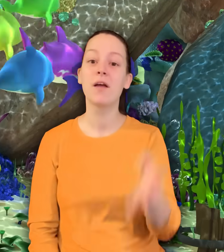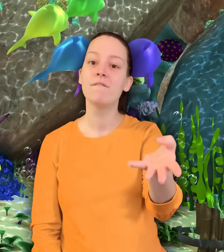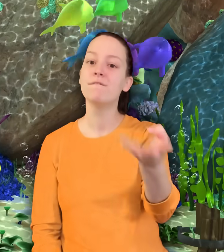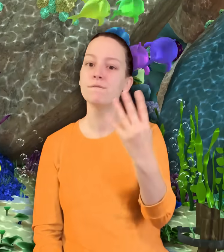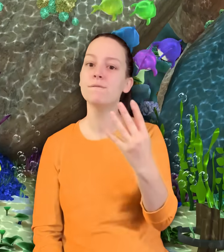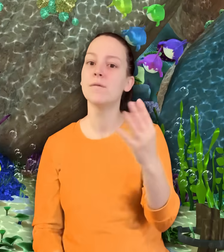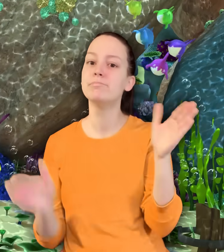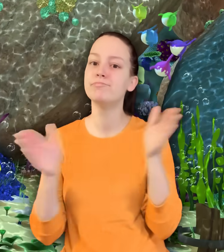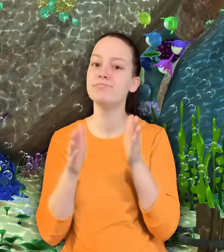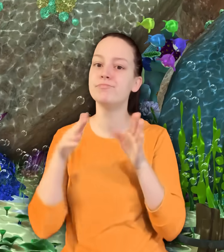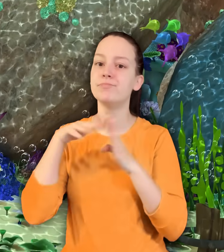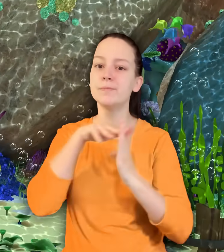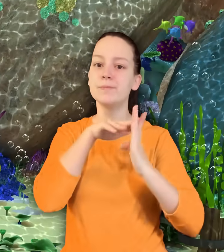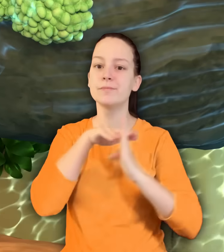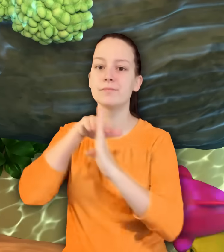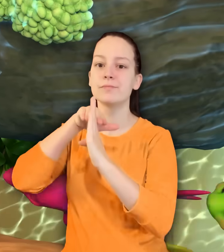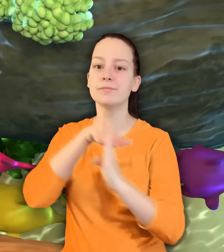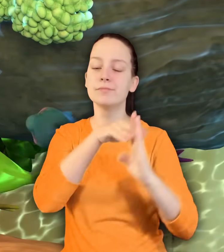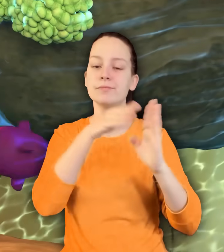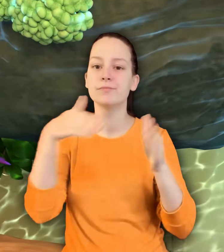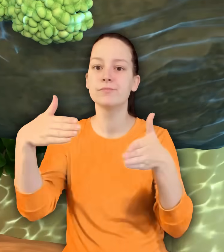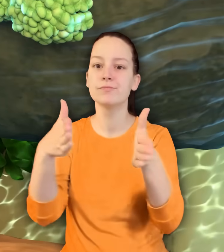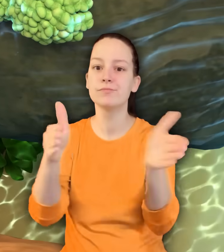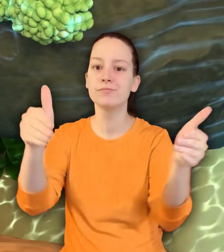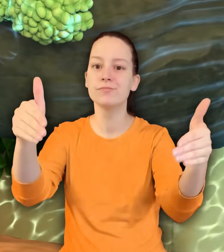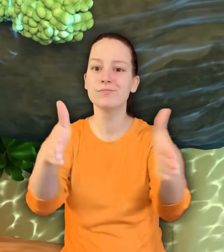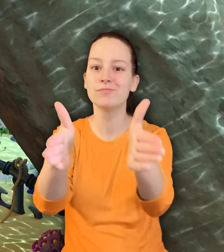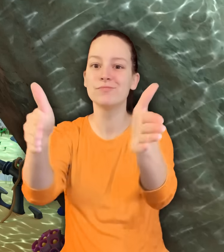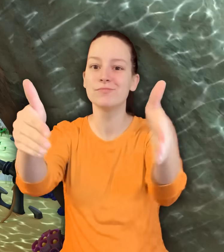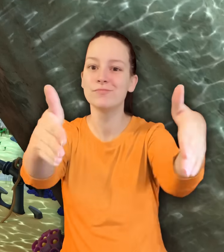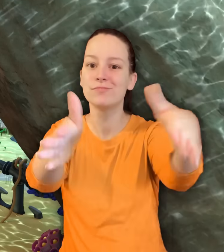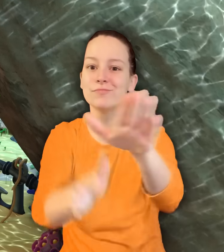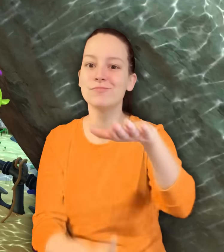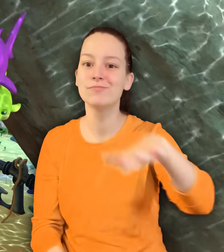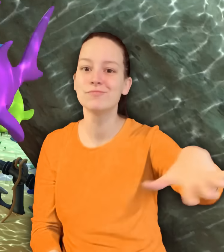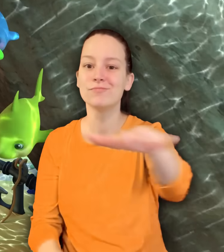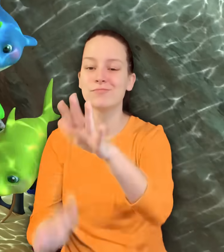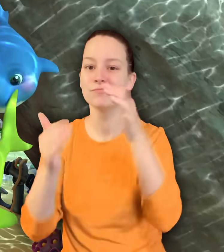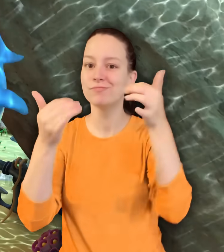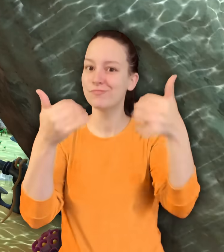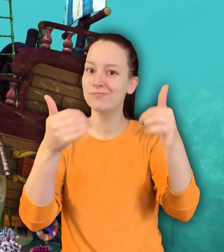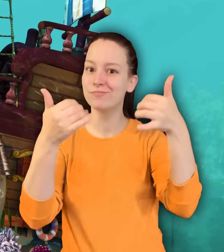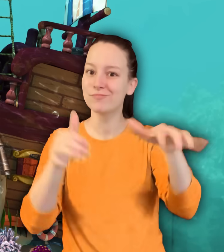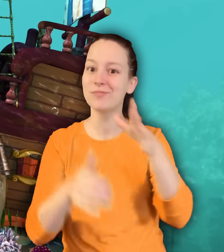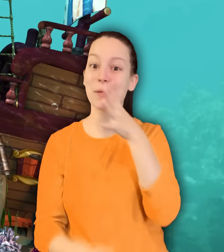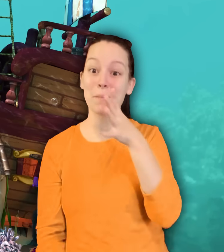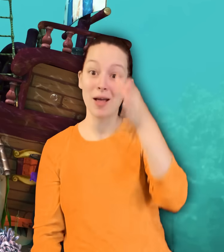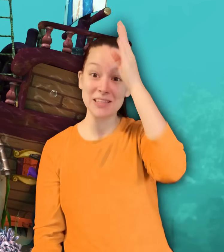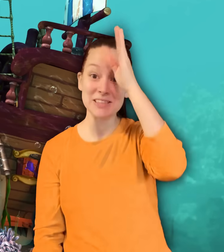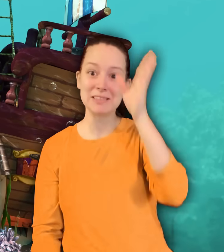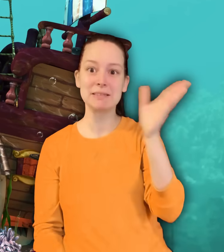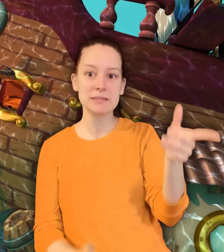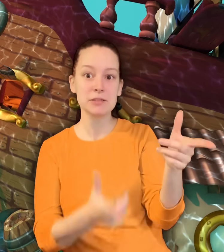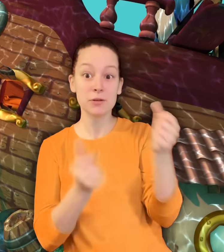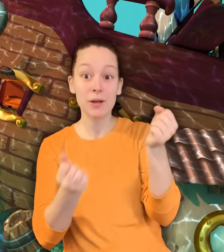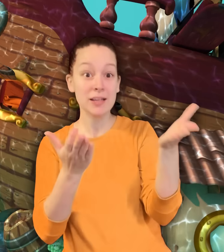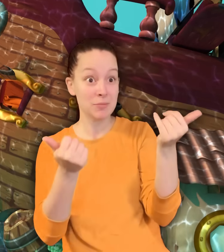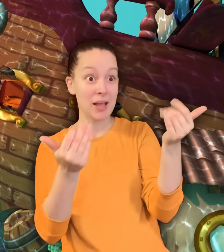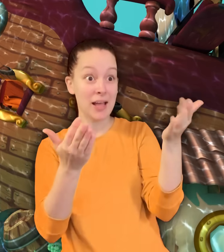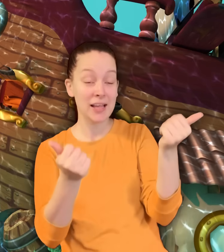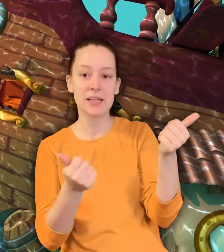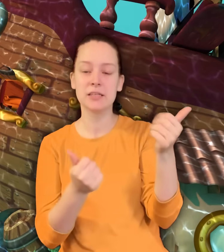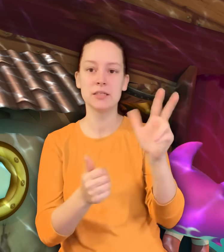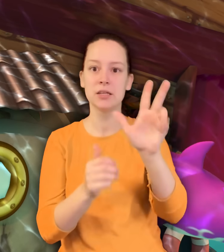Four Little Sharks went swimming one day Down in the bay where all the sharks play Mummy Sharks said,